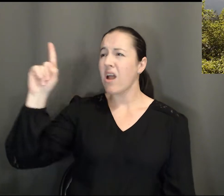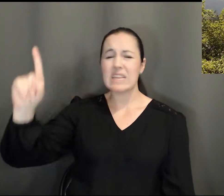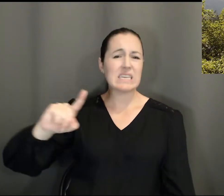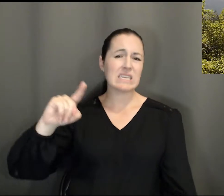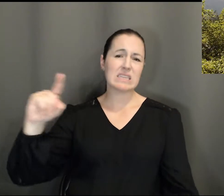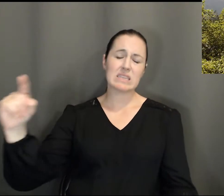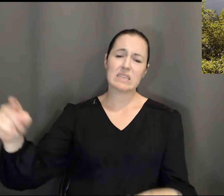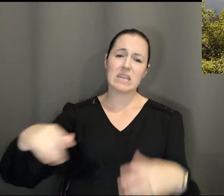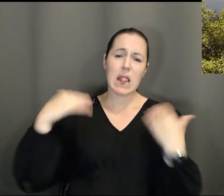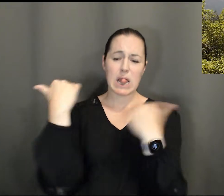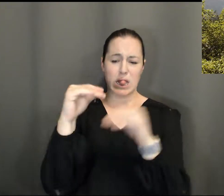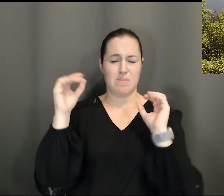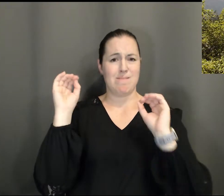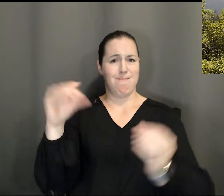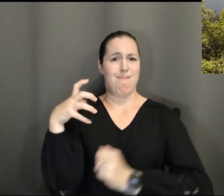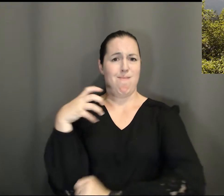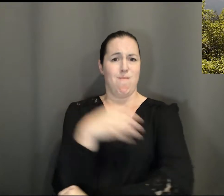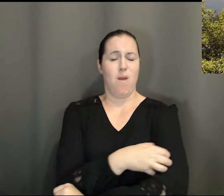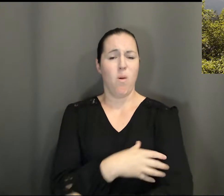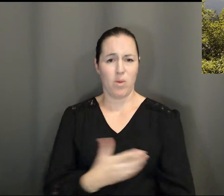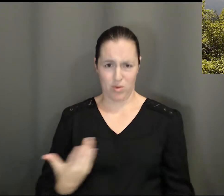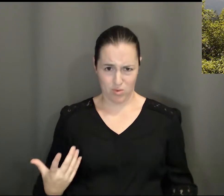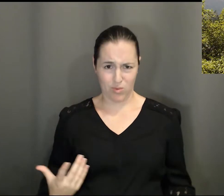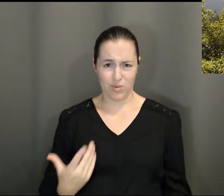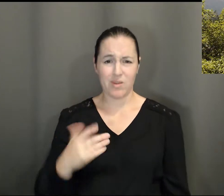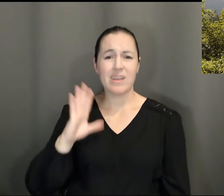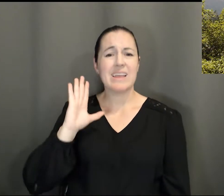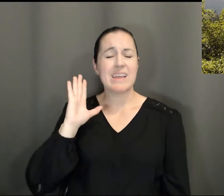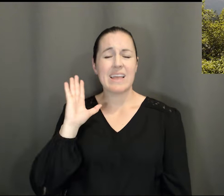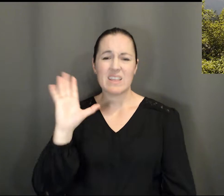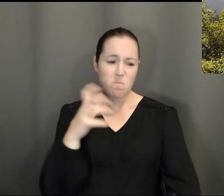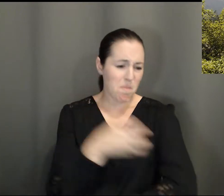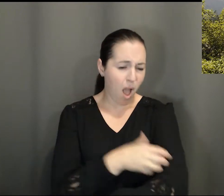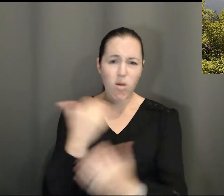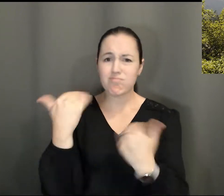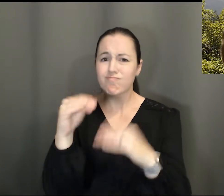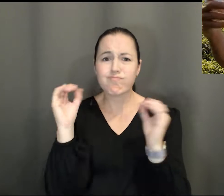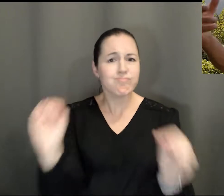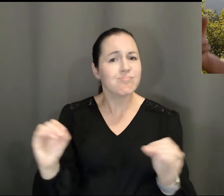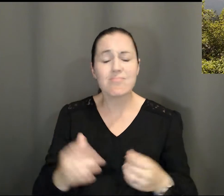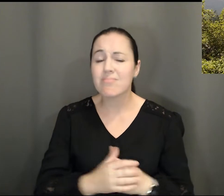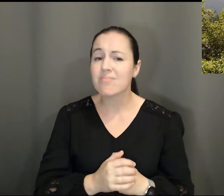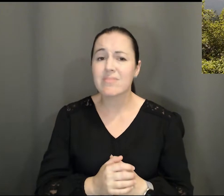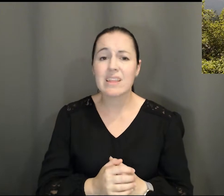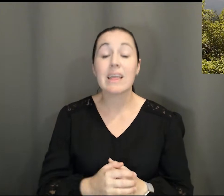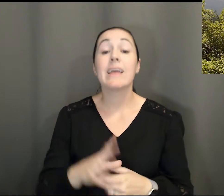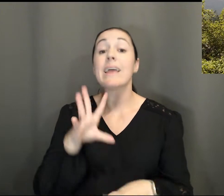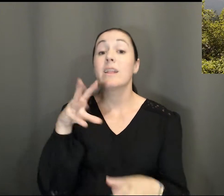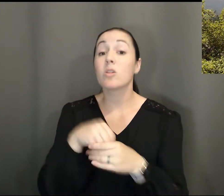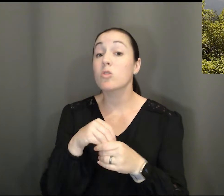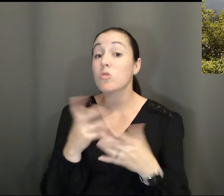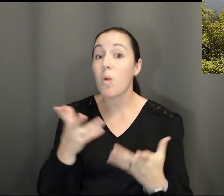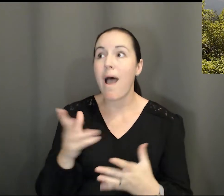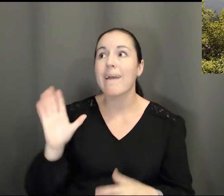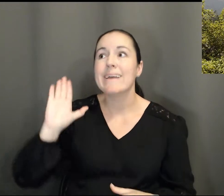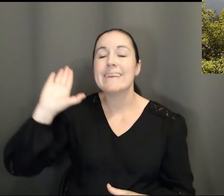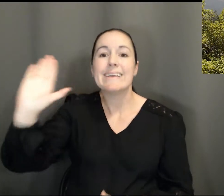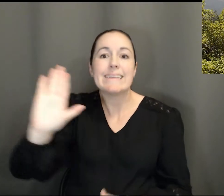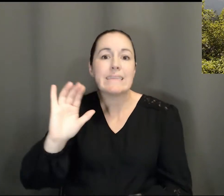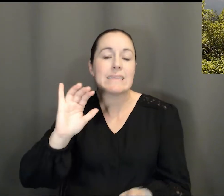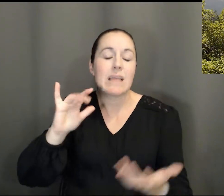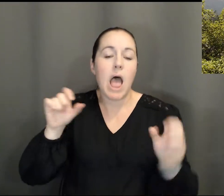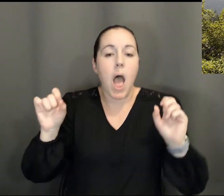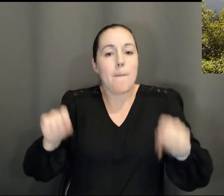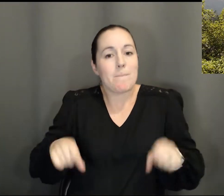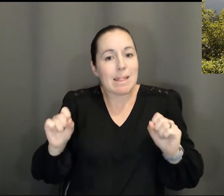His ability, what He's able to do in your life and through your life. It includes His authority and all